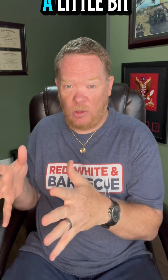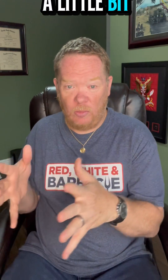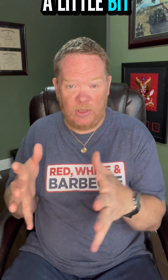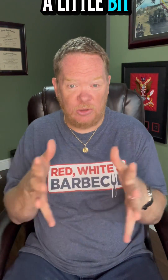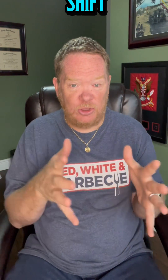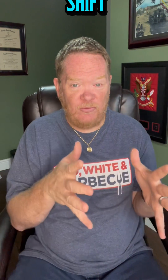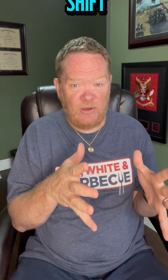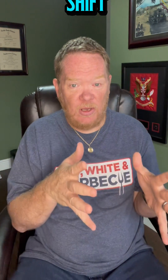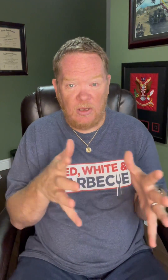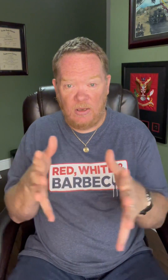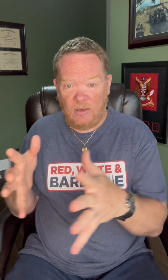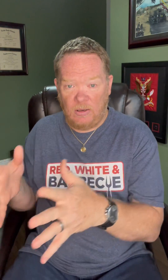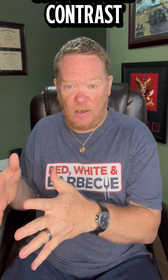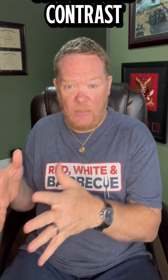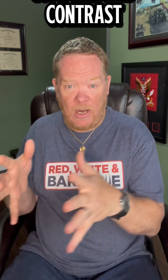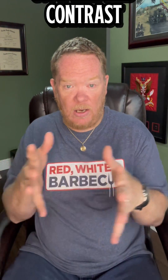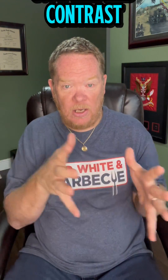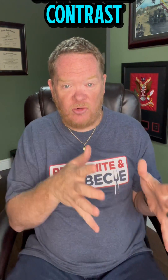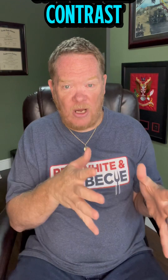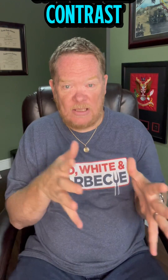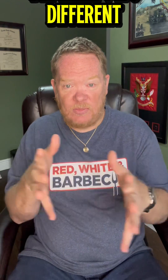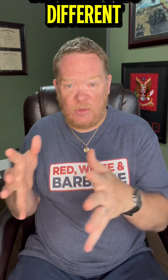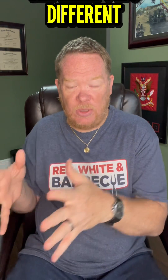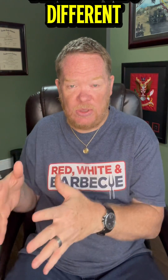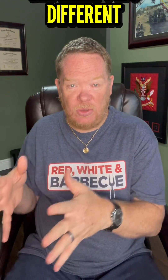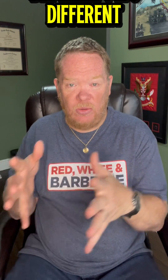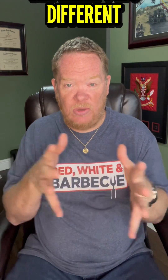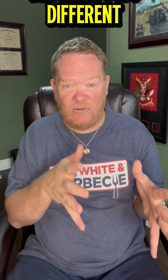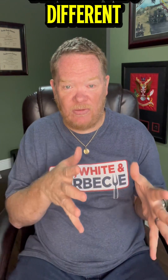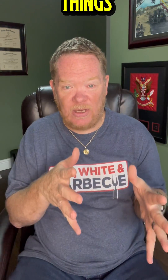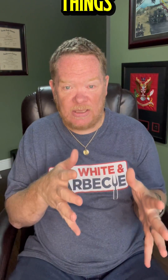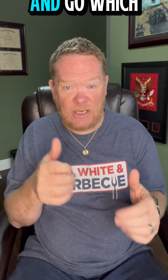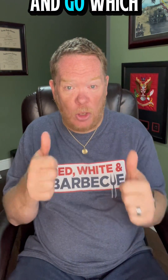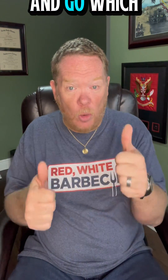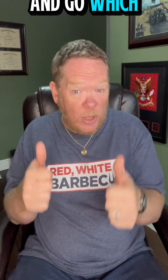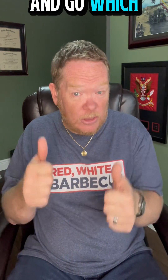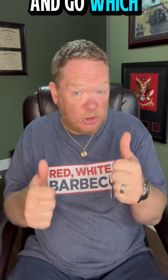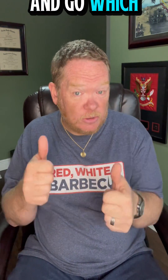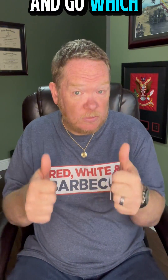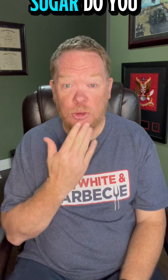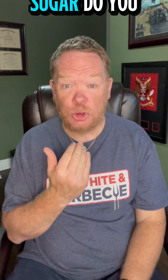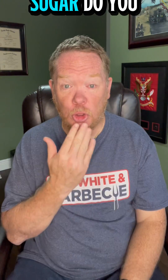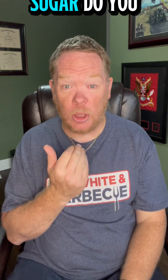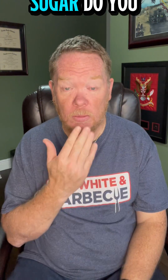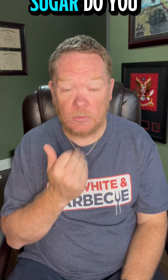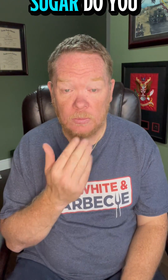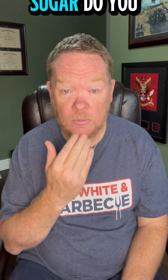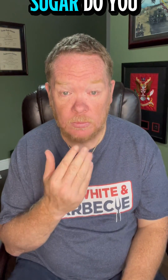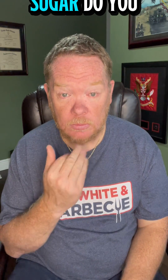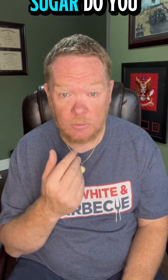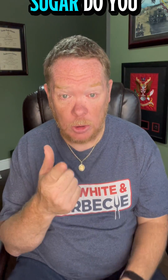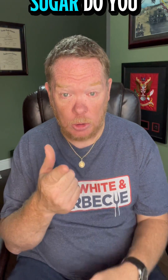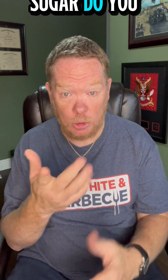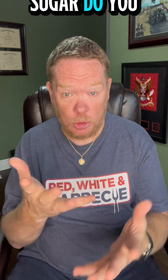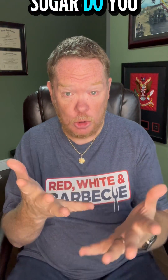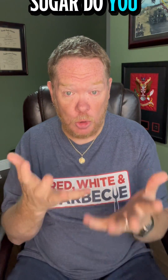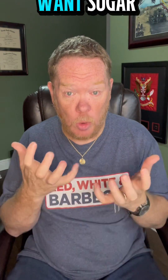bit, shift, compare and contrast between 2 different things and go which. Sugar, do you